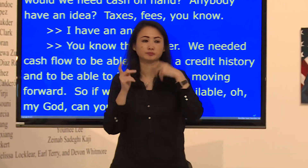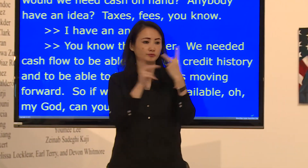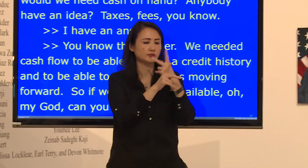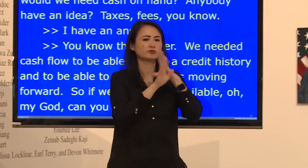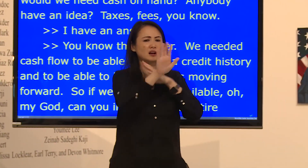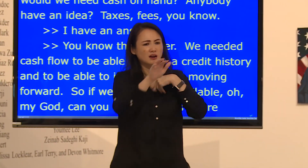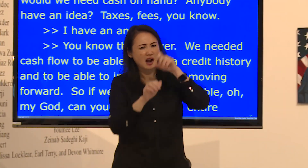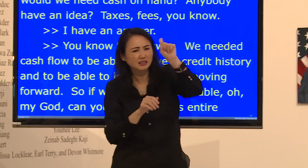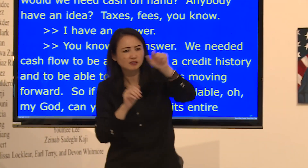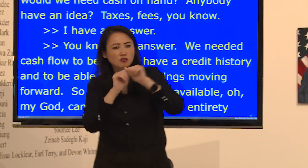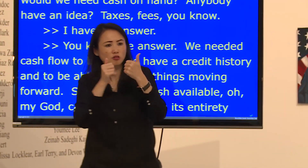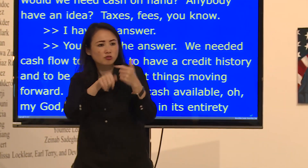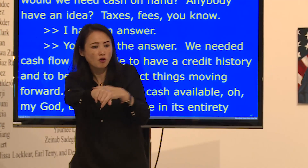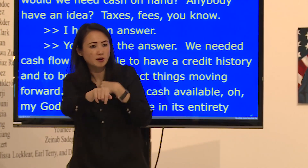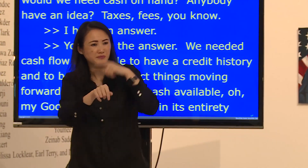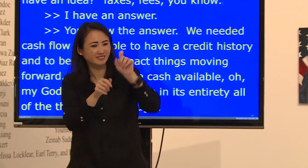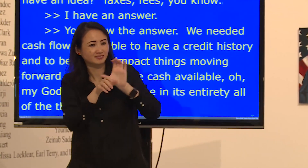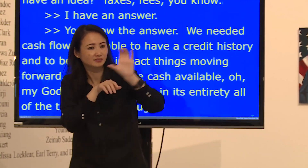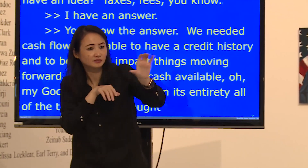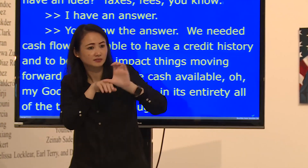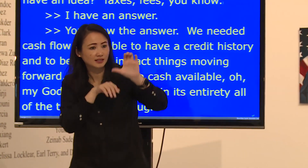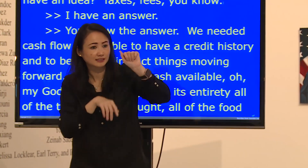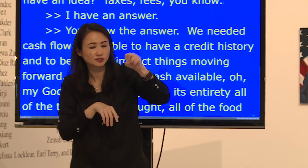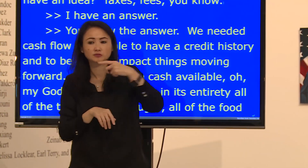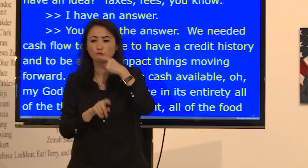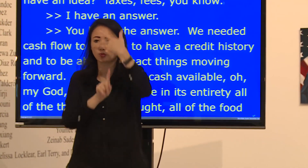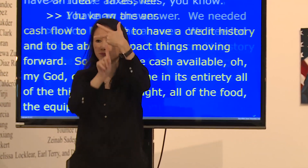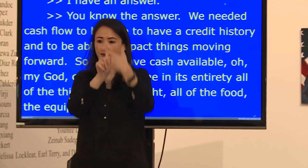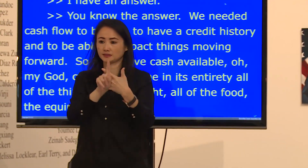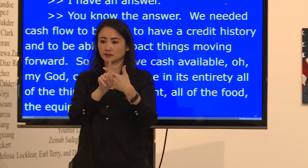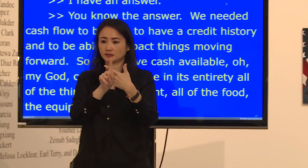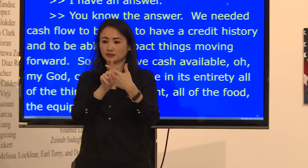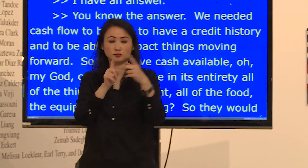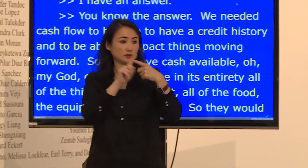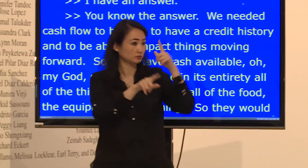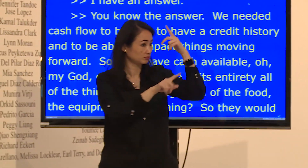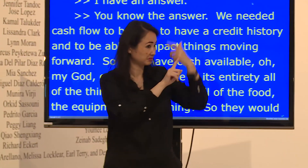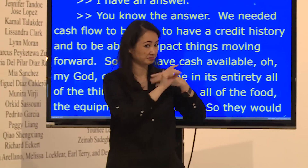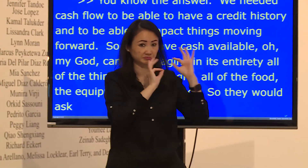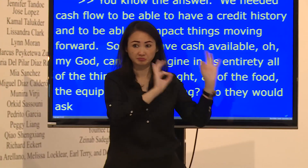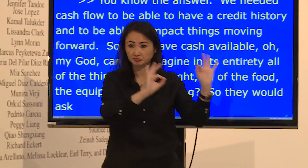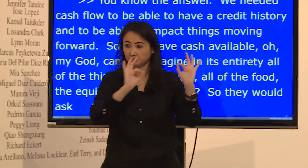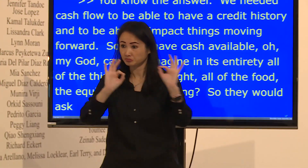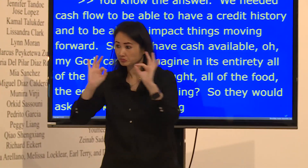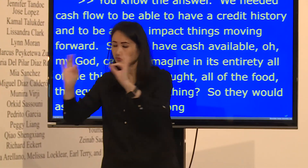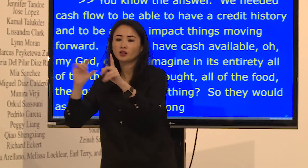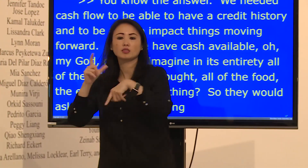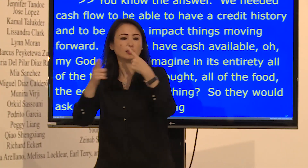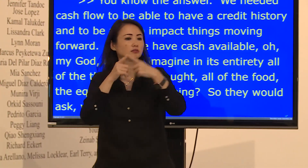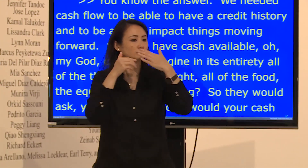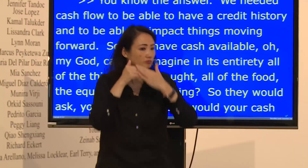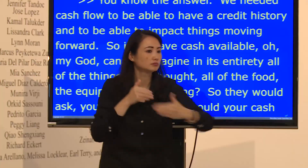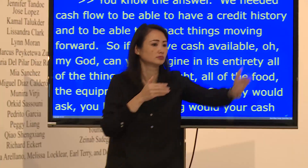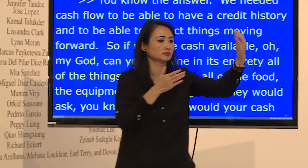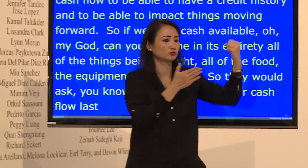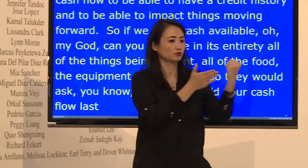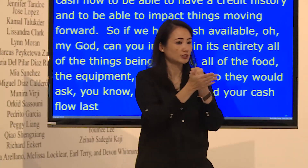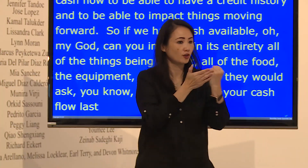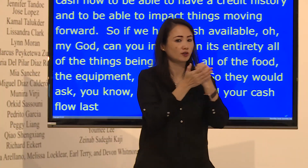everything? So they would ask, how long would your cash flow last? And we're like, okay, 3 months and possibly 6 months. And